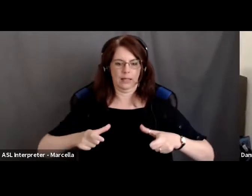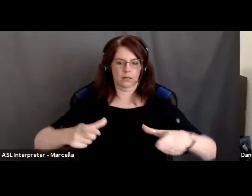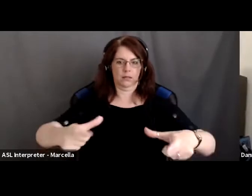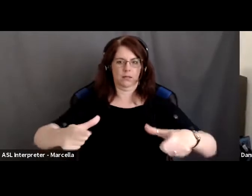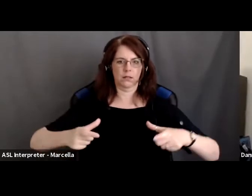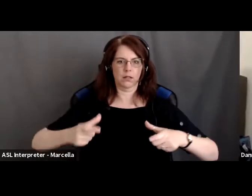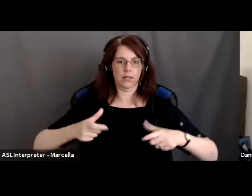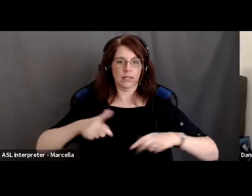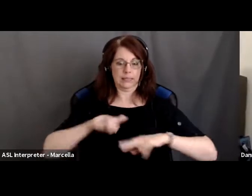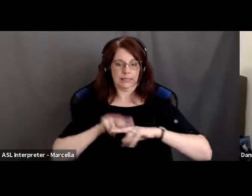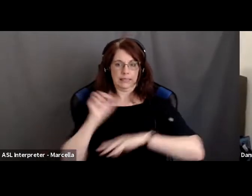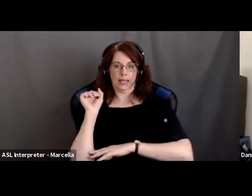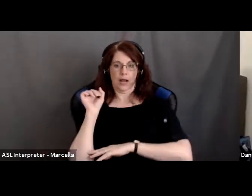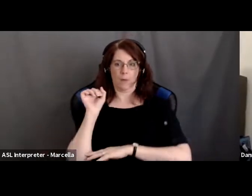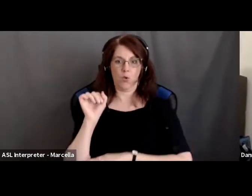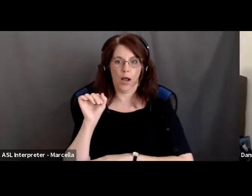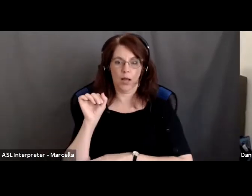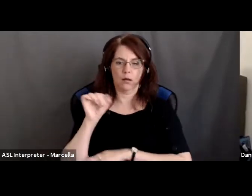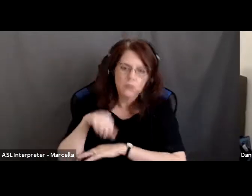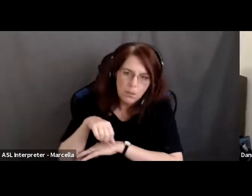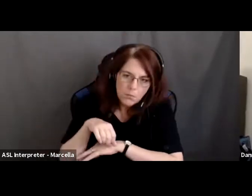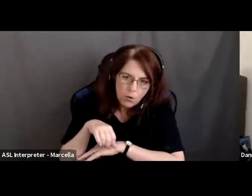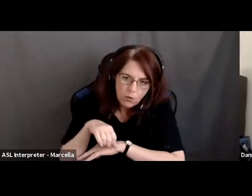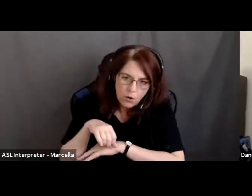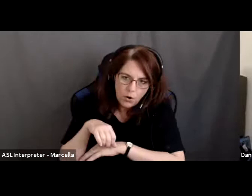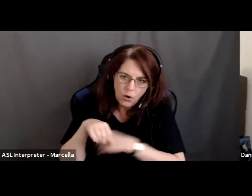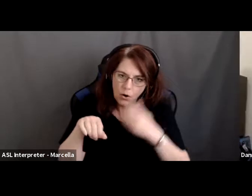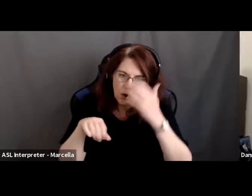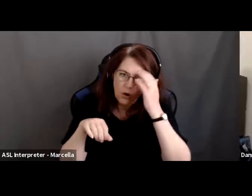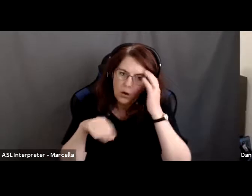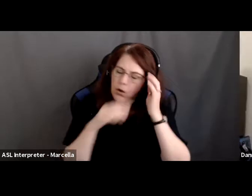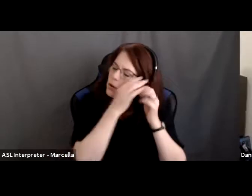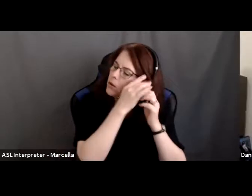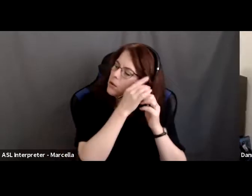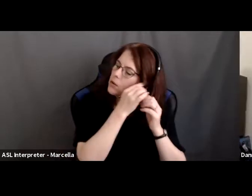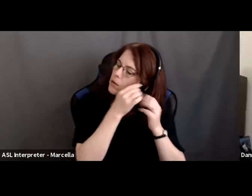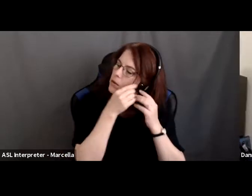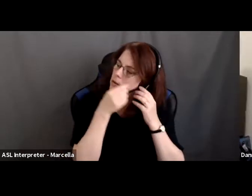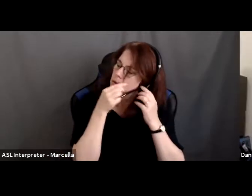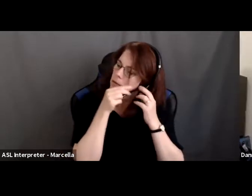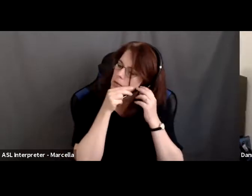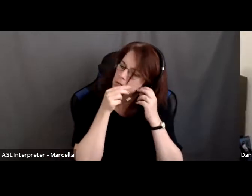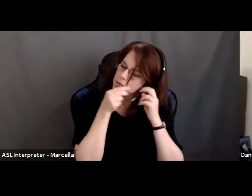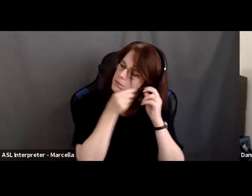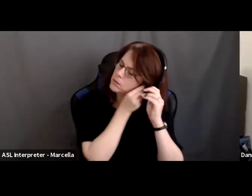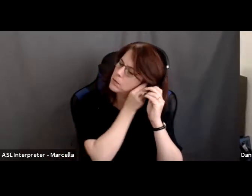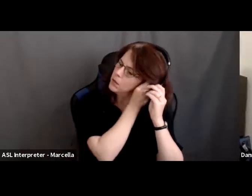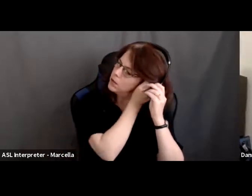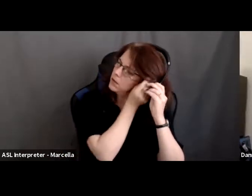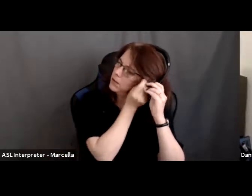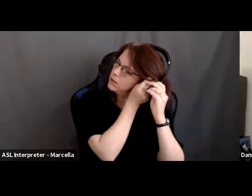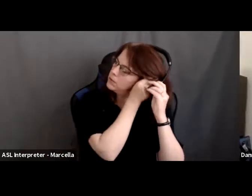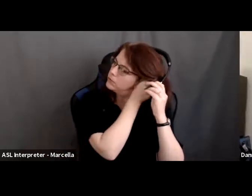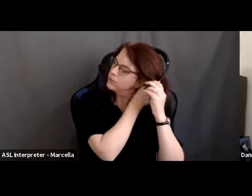person sitting upright? Are they slumped over? Because that could cause some barriers. What supports does